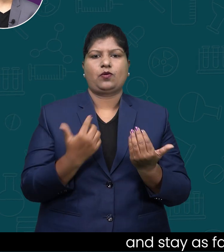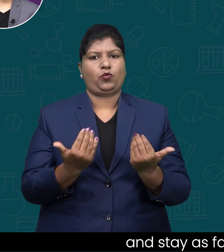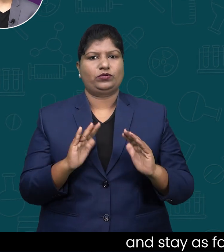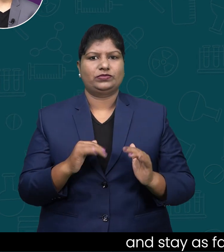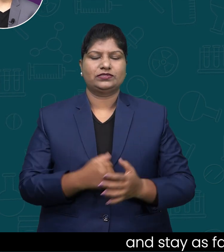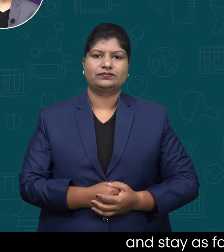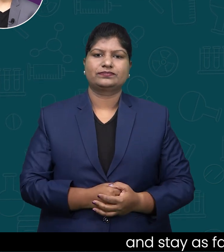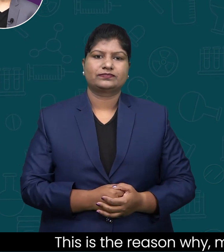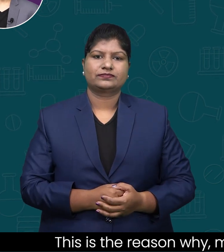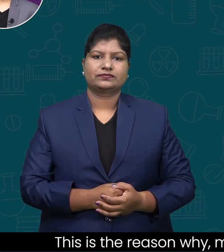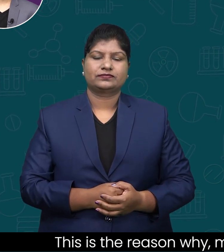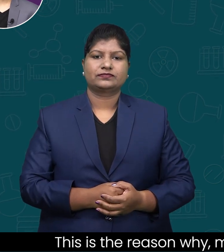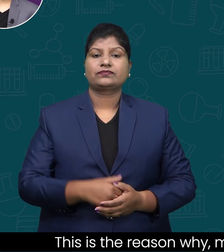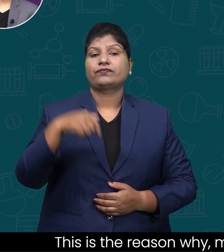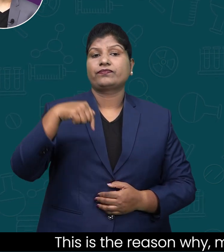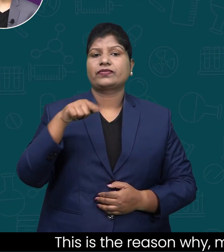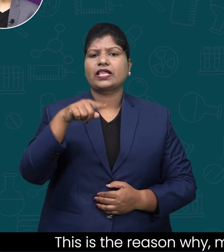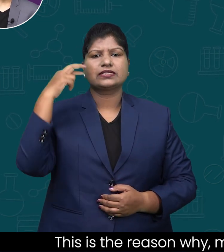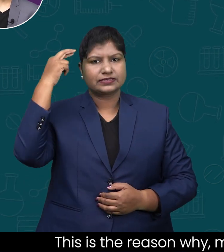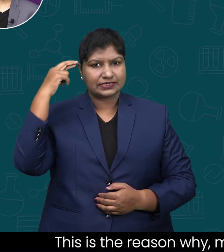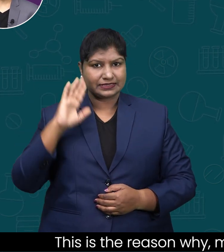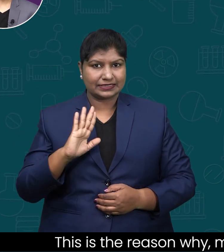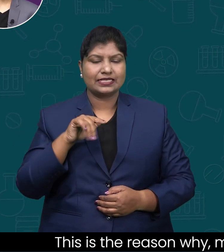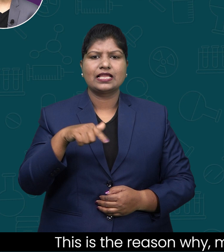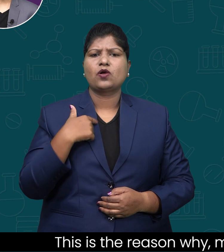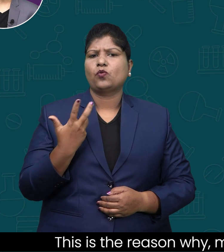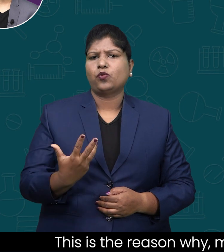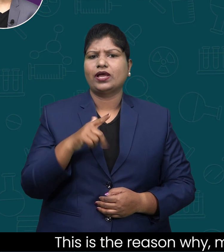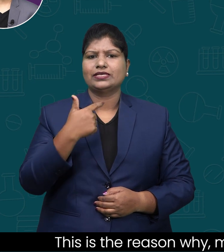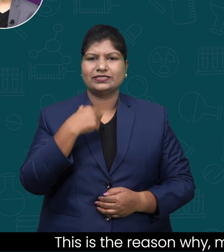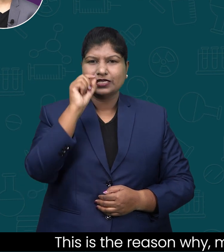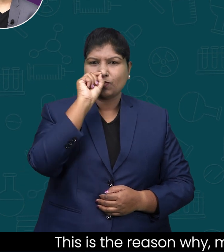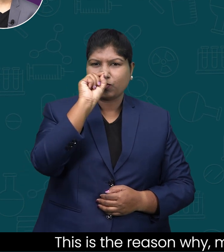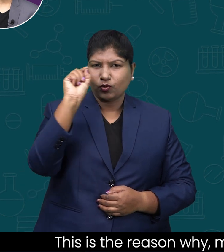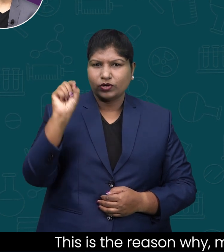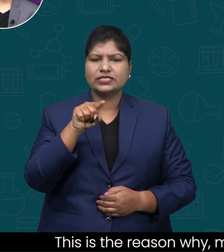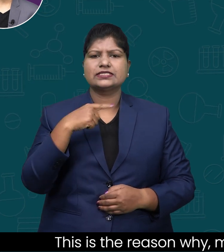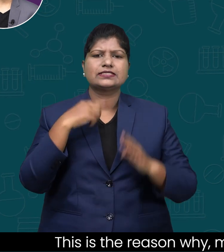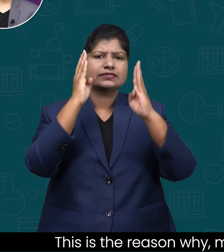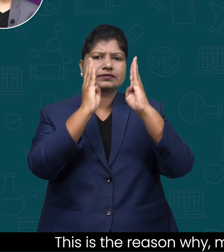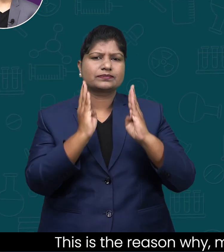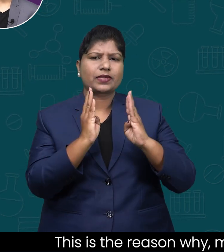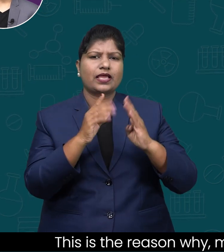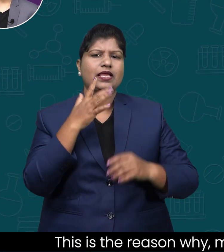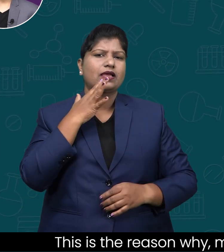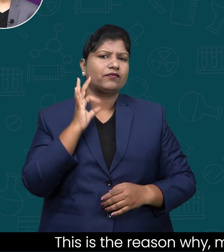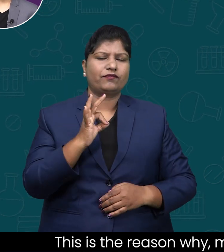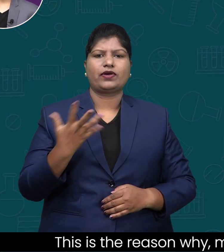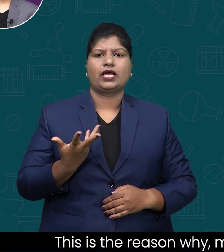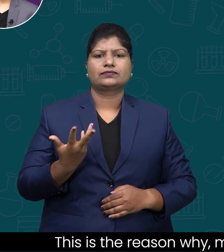possible. This is the reason why molecules get specific shapes.